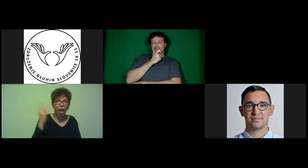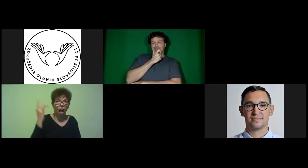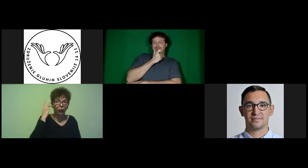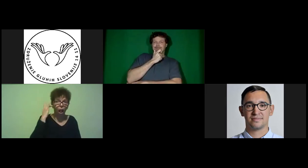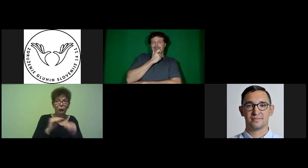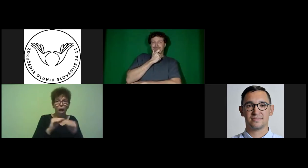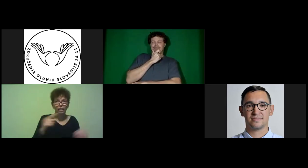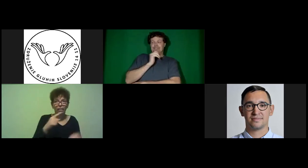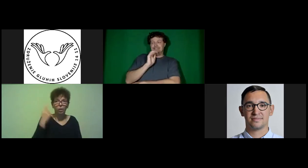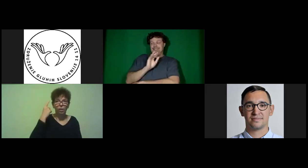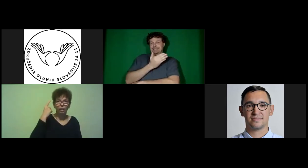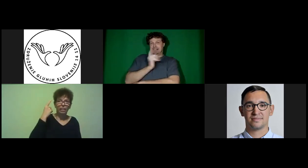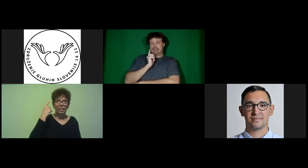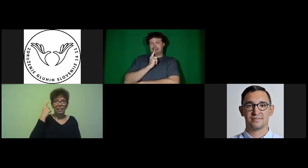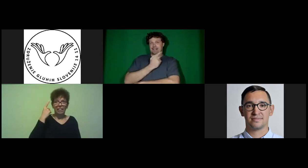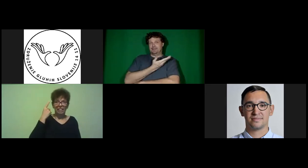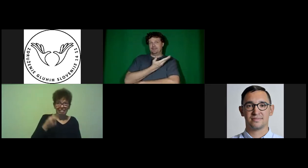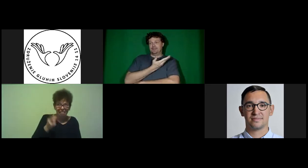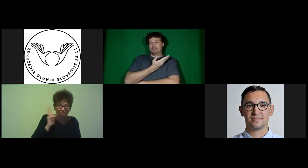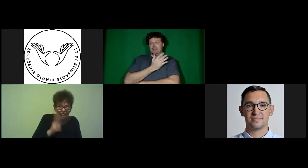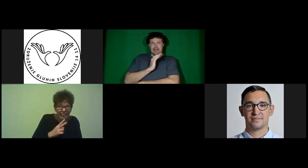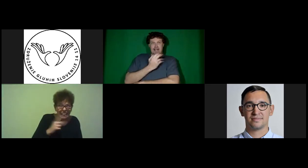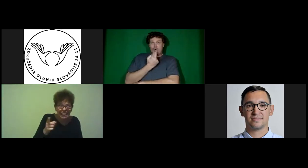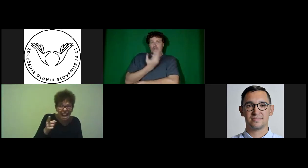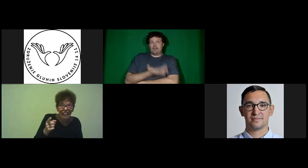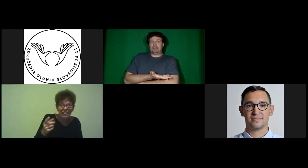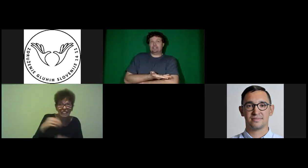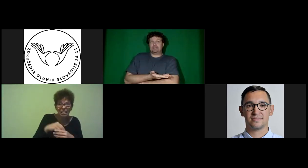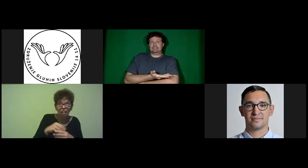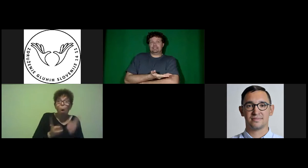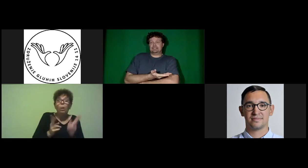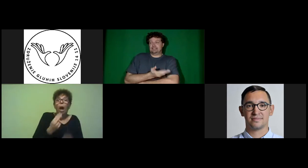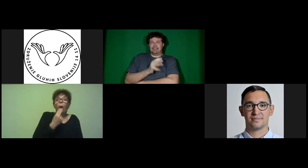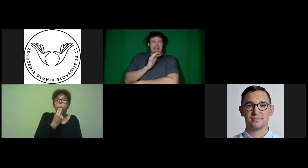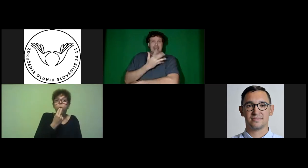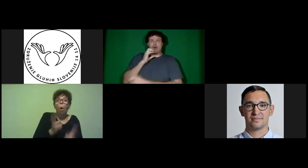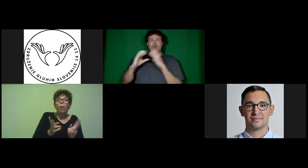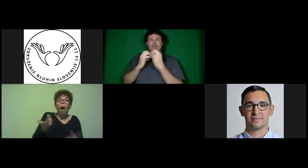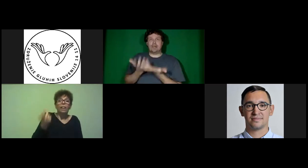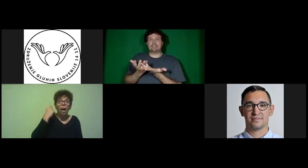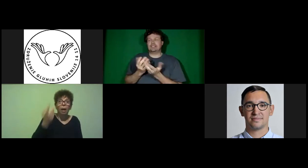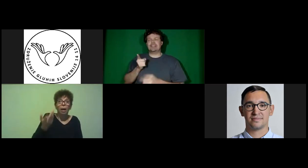that competition, and the president of the basketball coach